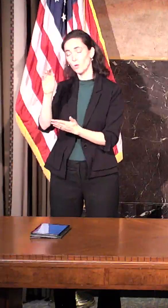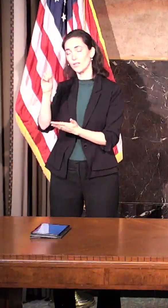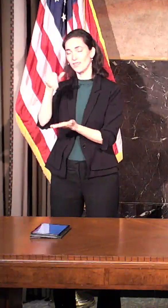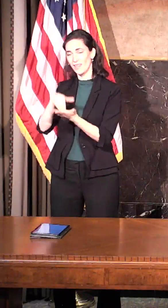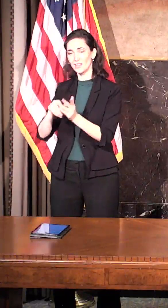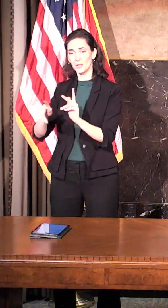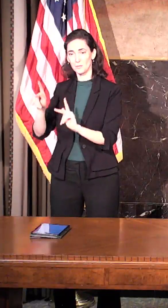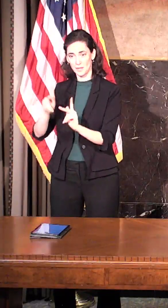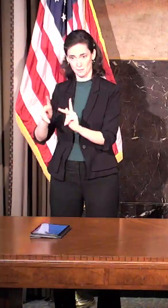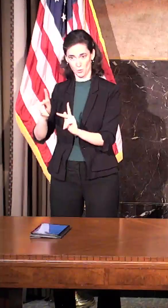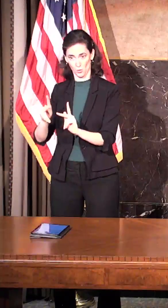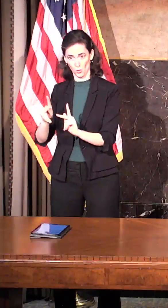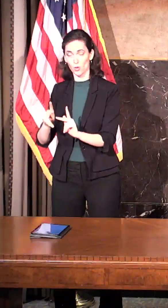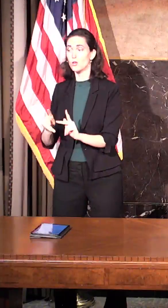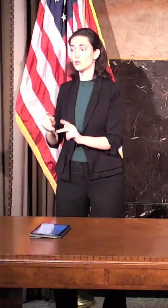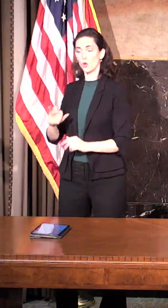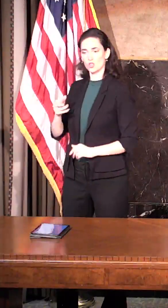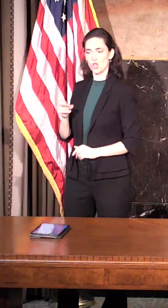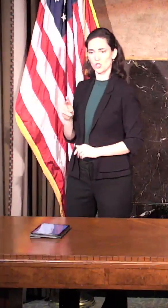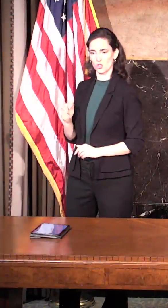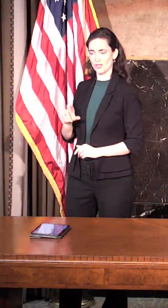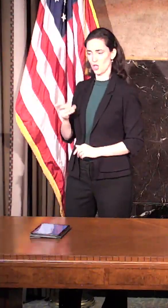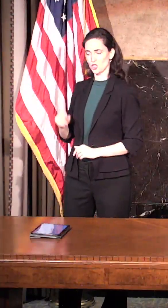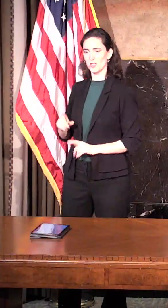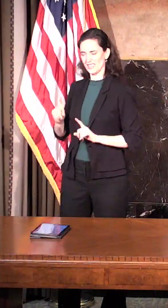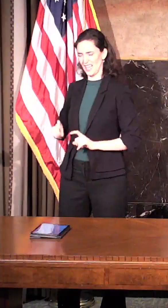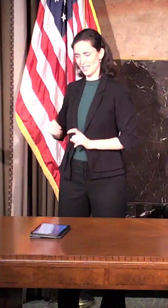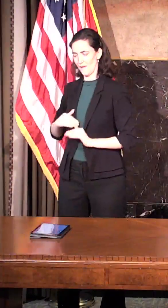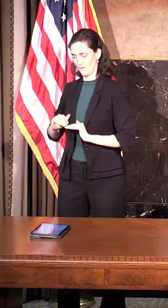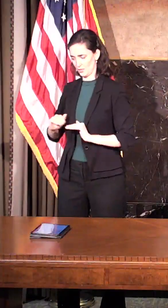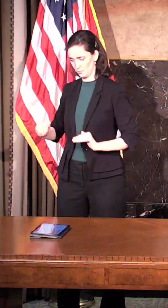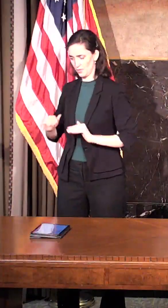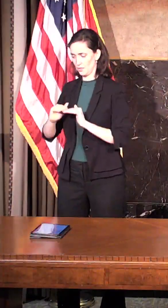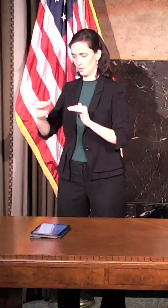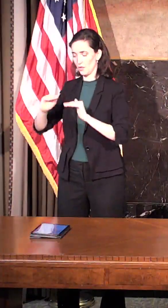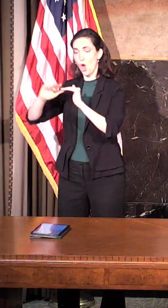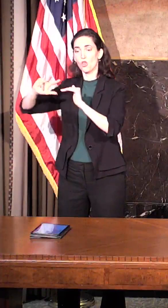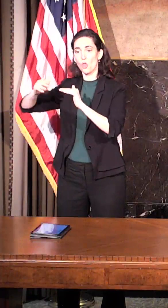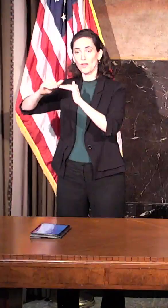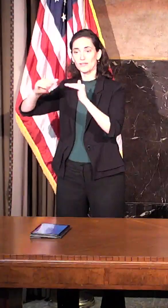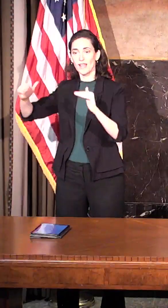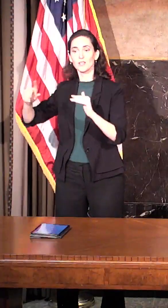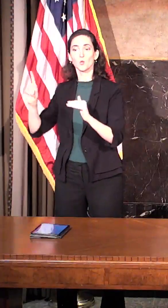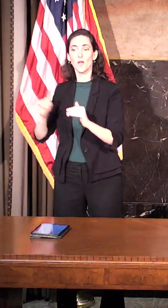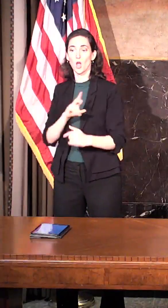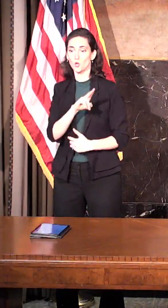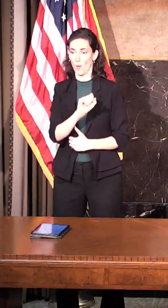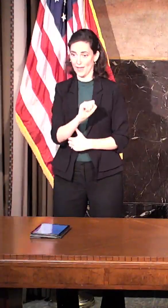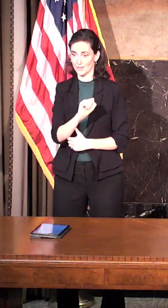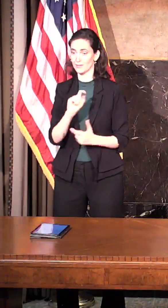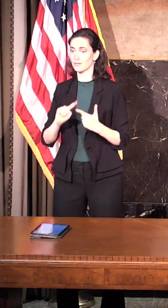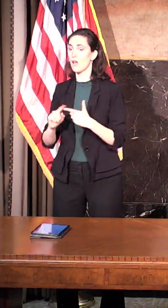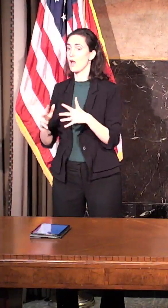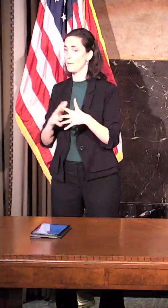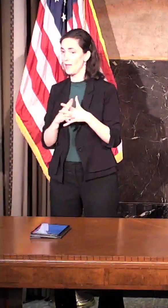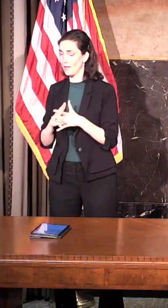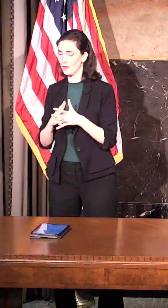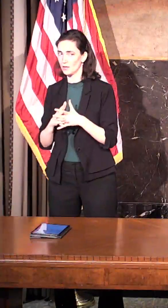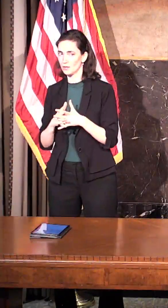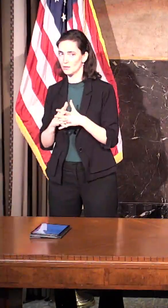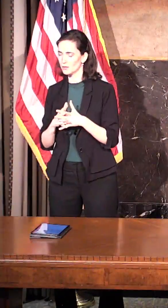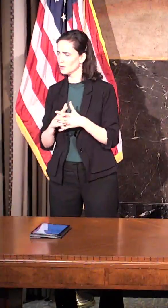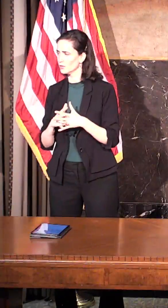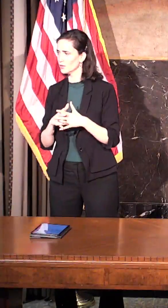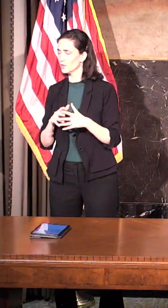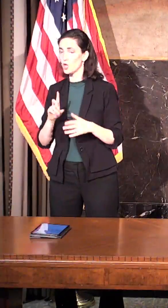Johnson trial, split pretty evenly between the US, Latin America, including Brazil, which is important because there's a variant of concern out there,